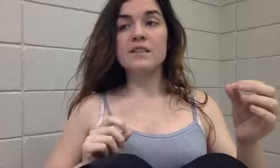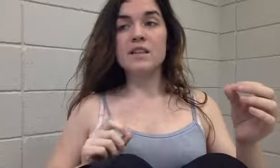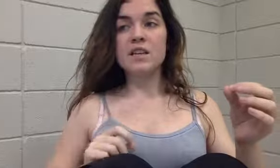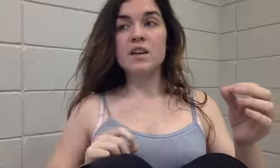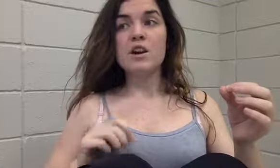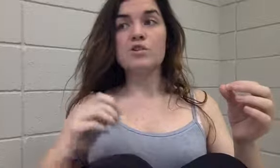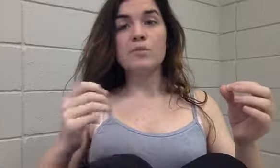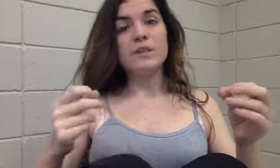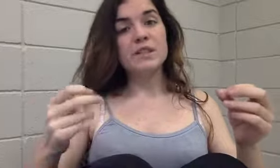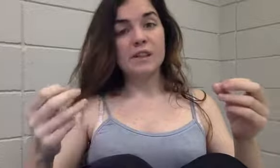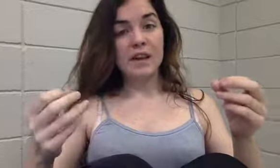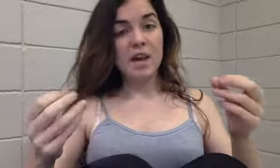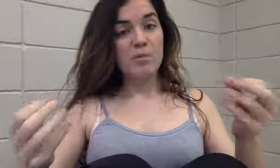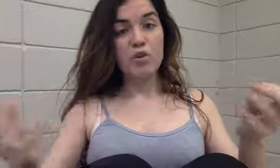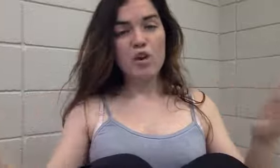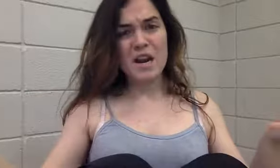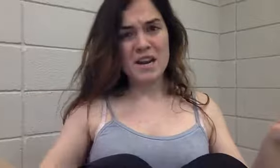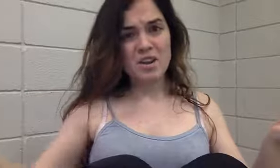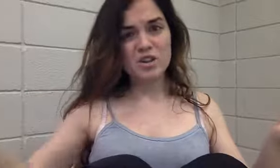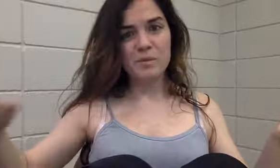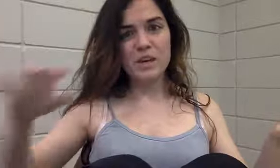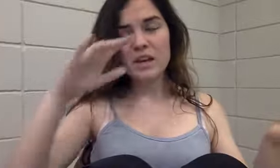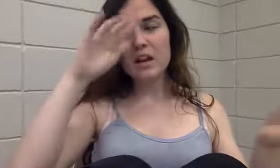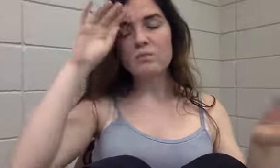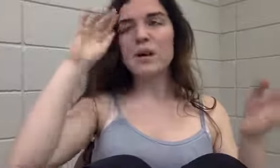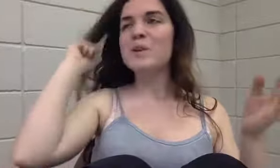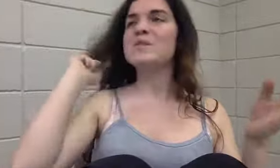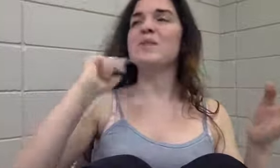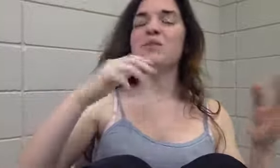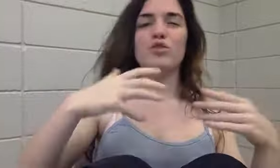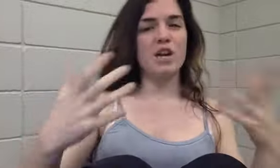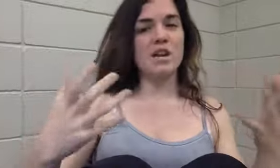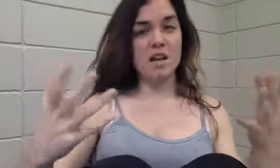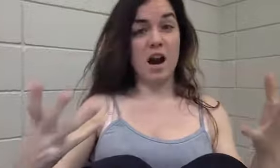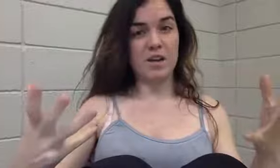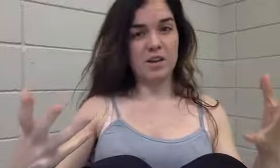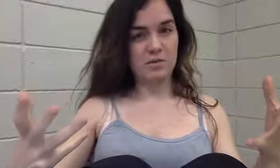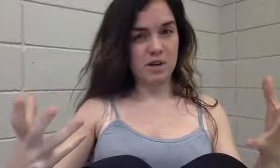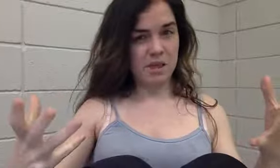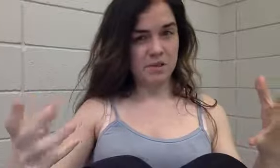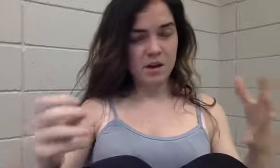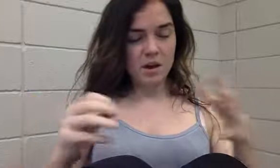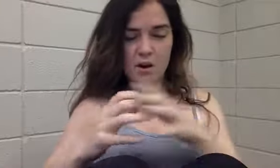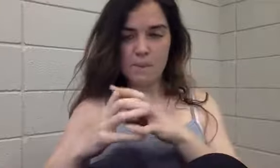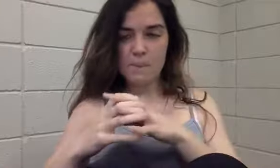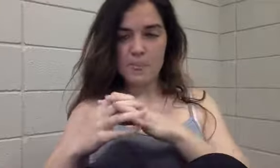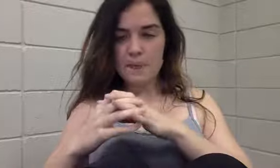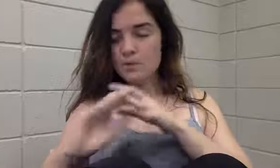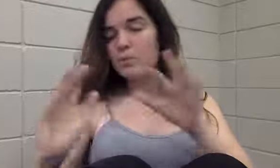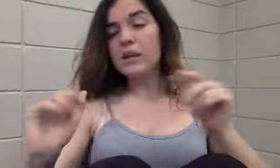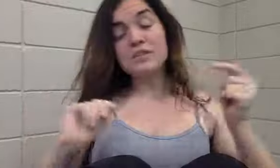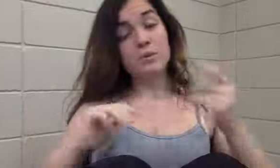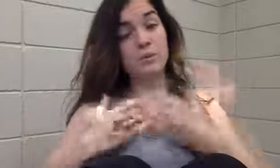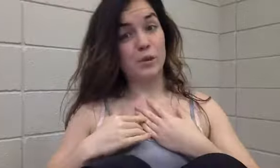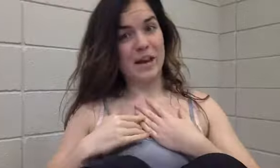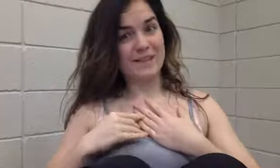HIPOCRATE, so basically like Hippocrates or something, and it kind of reminded me of some kind of Greek god, you know what I mean? So please don't do that.